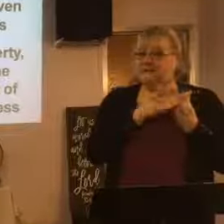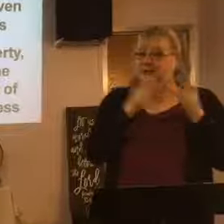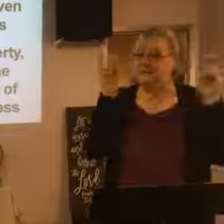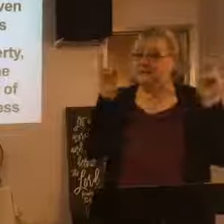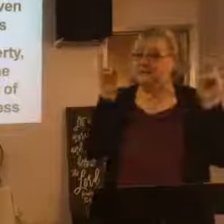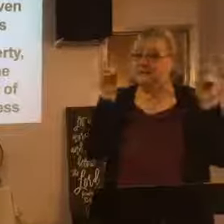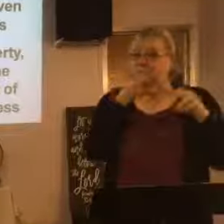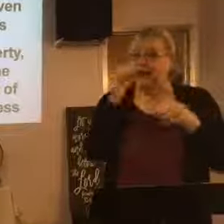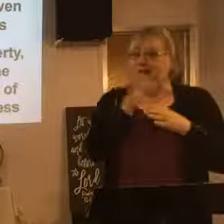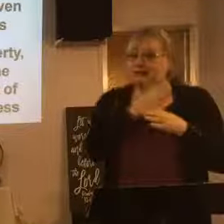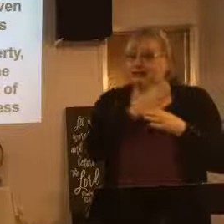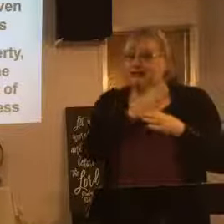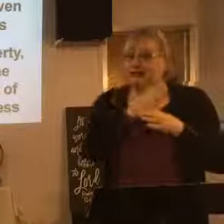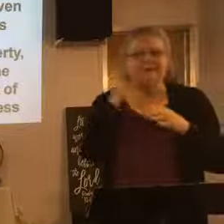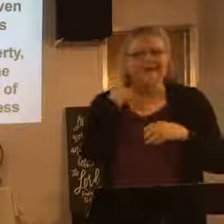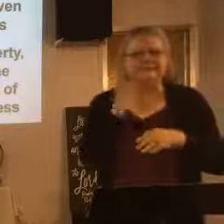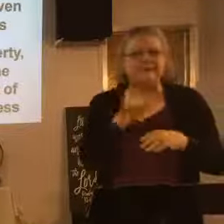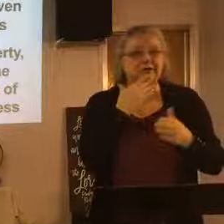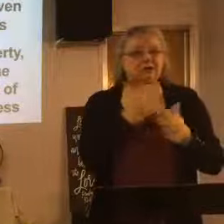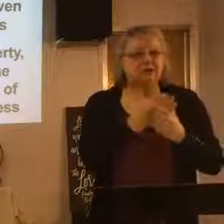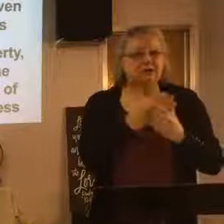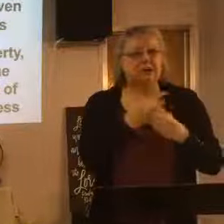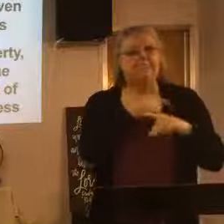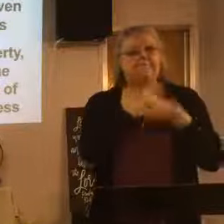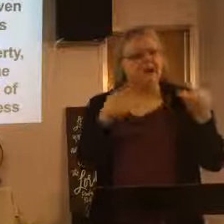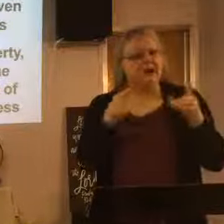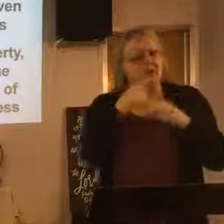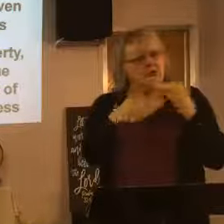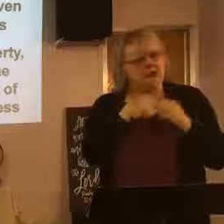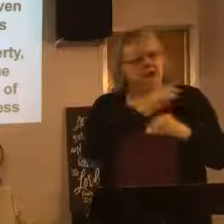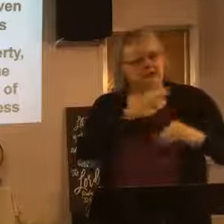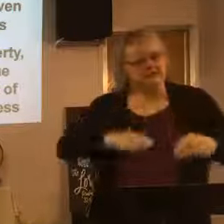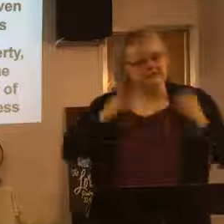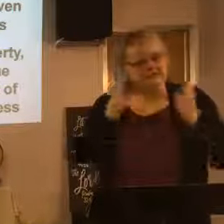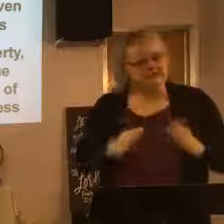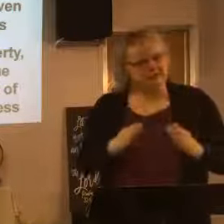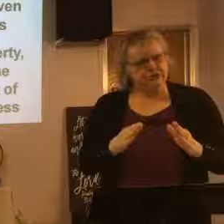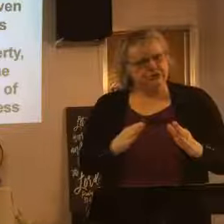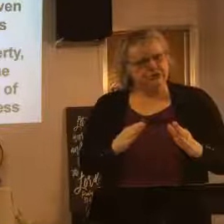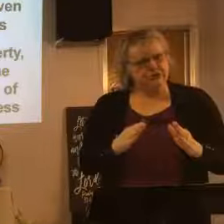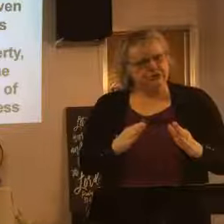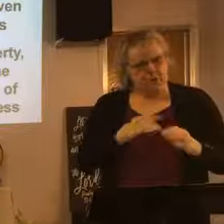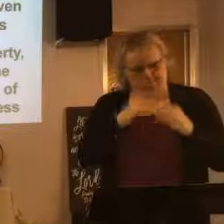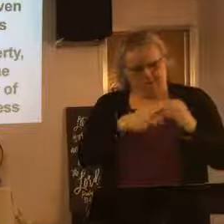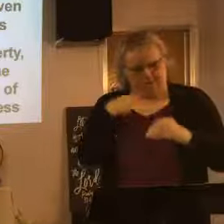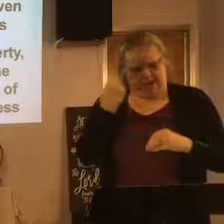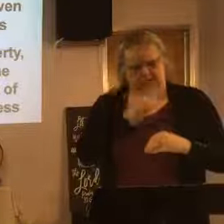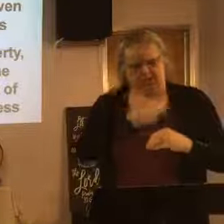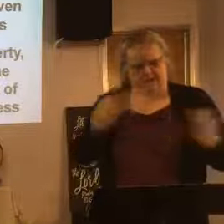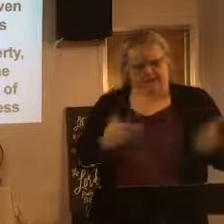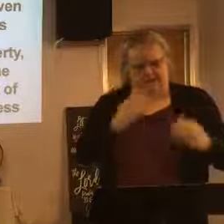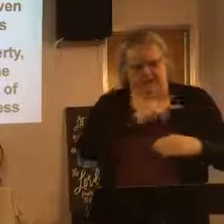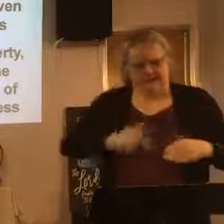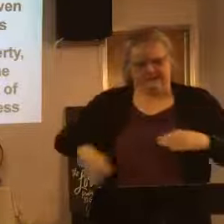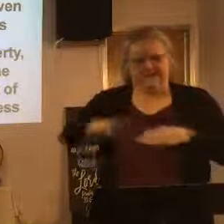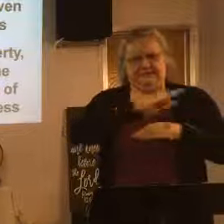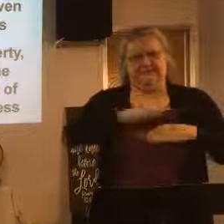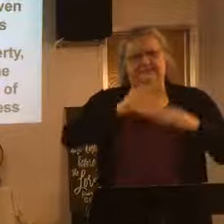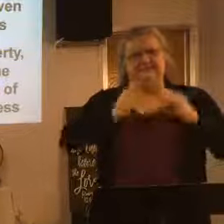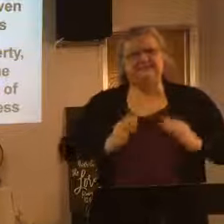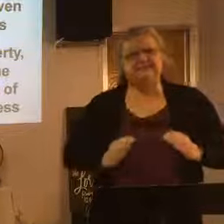and shared, and it sounds so good. But what about as a Christian? What about us as kingdom